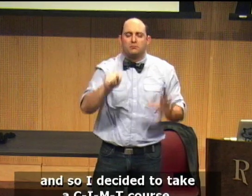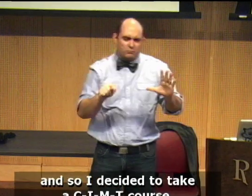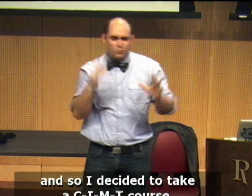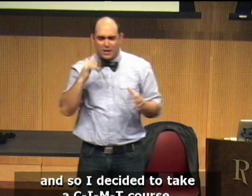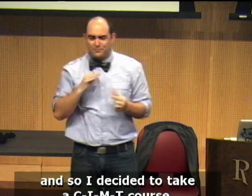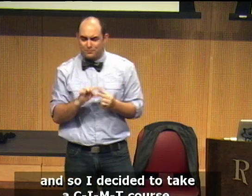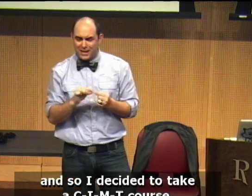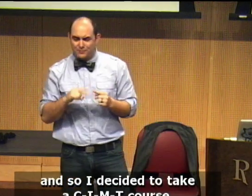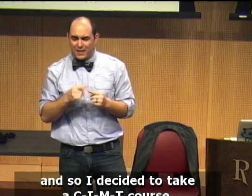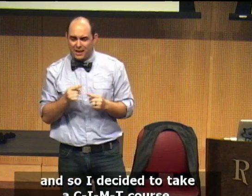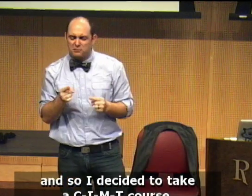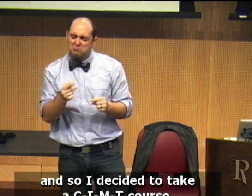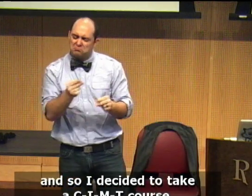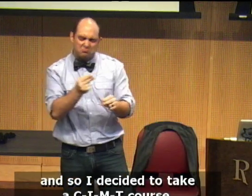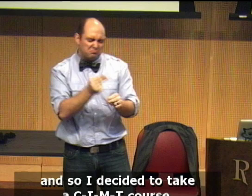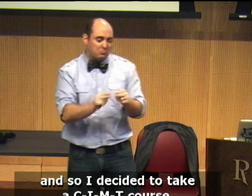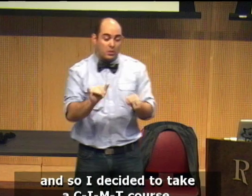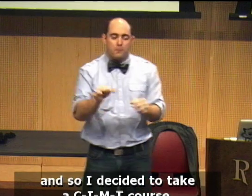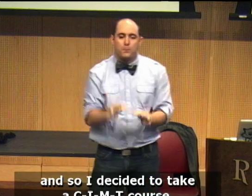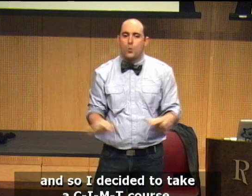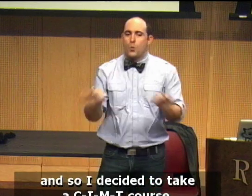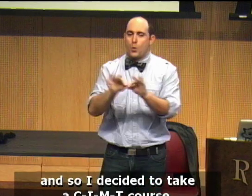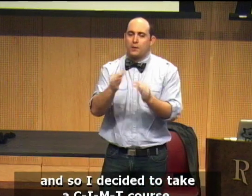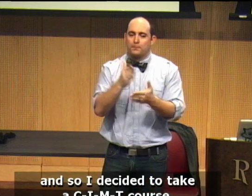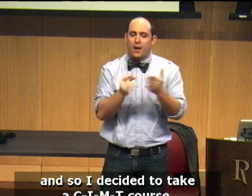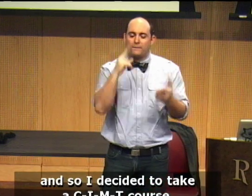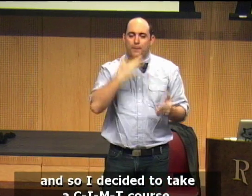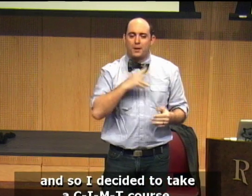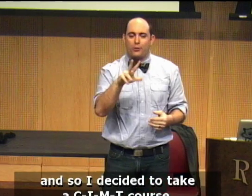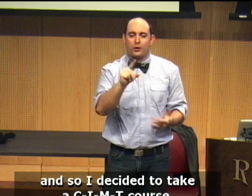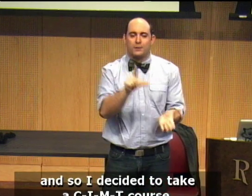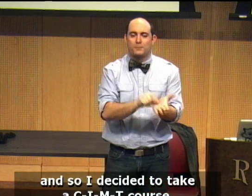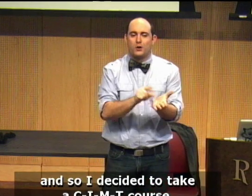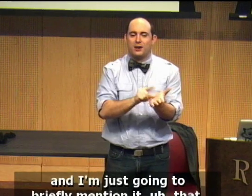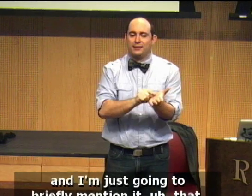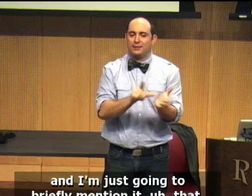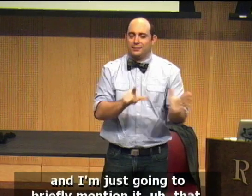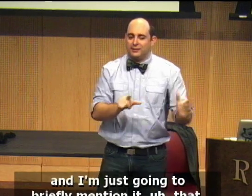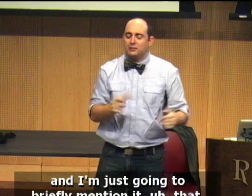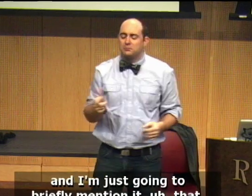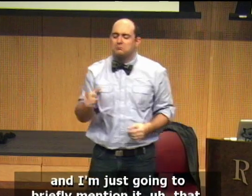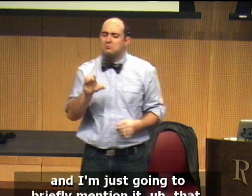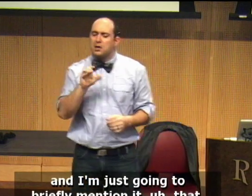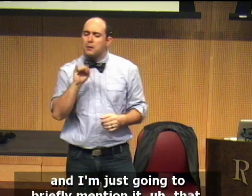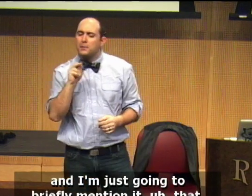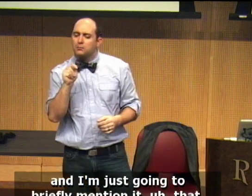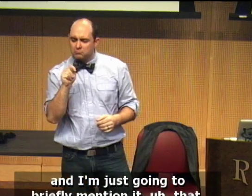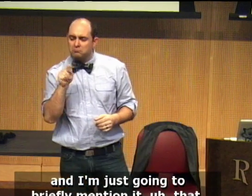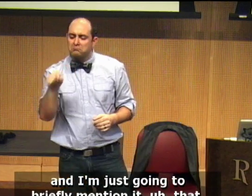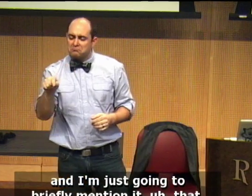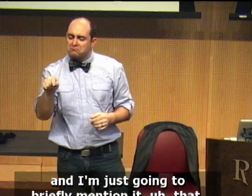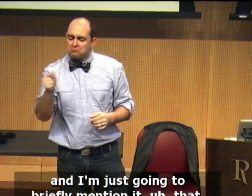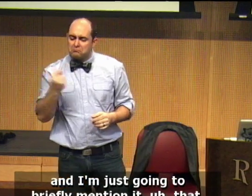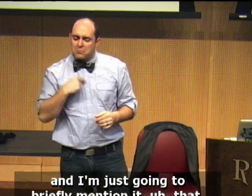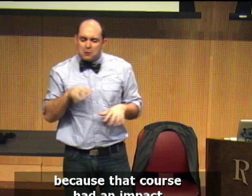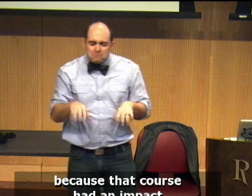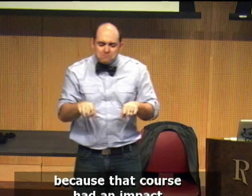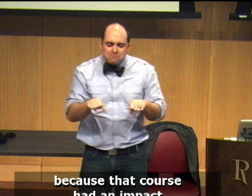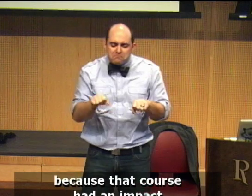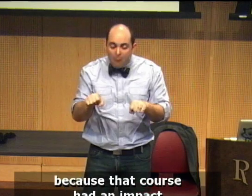And so I decided to take a CIMT course, and I'm just going to briefly mention it because that